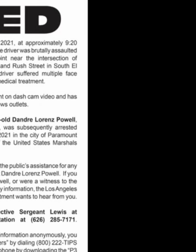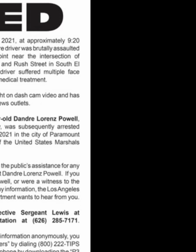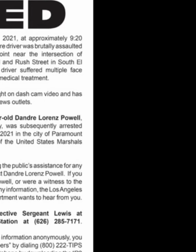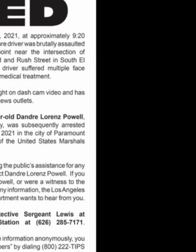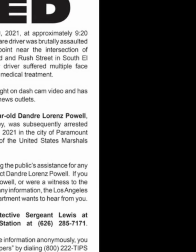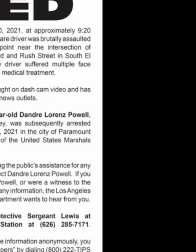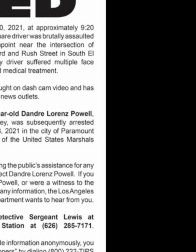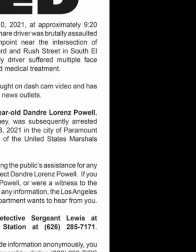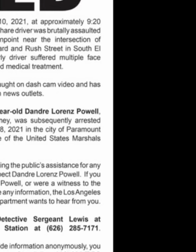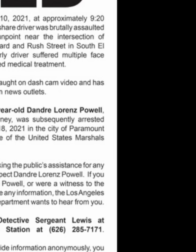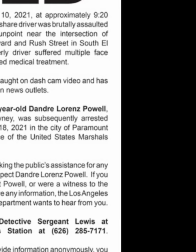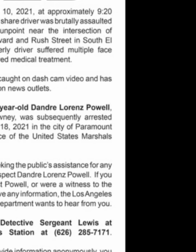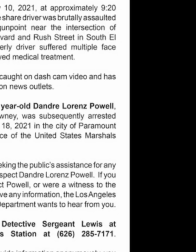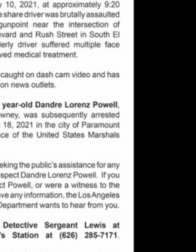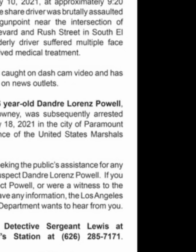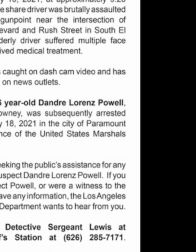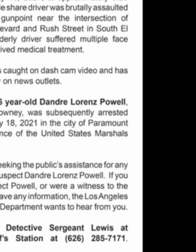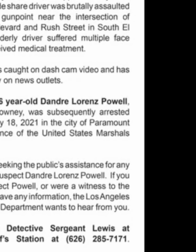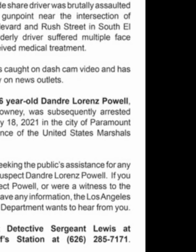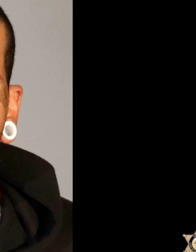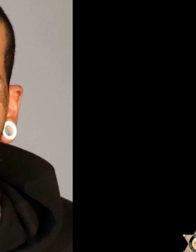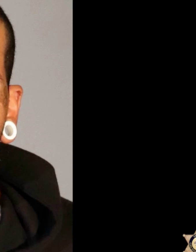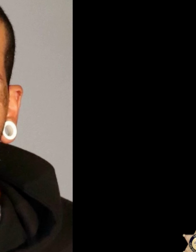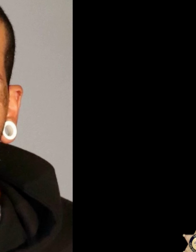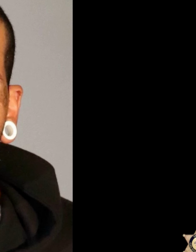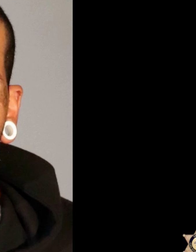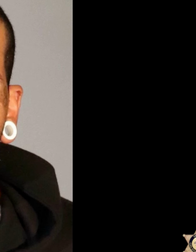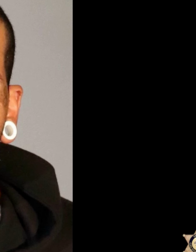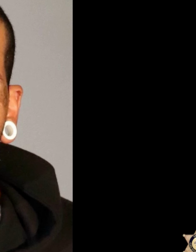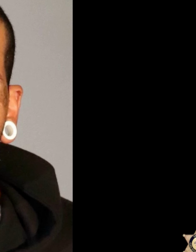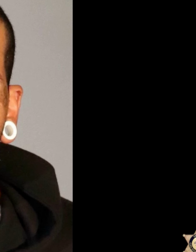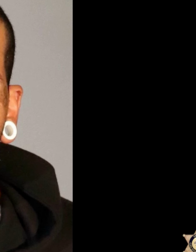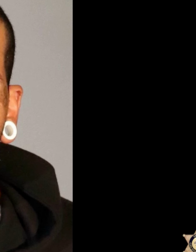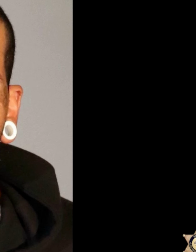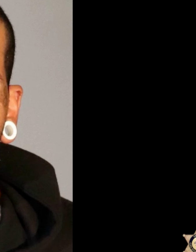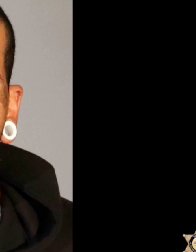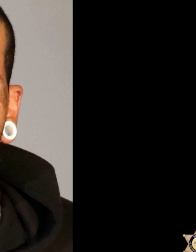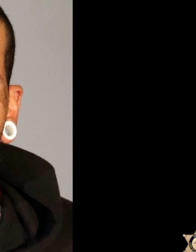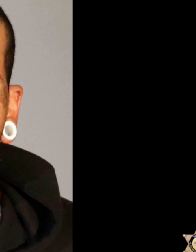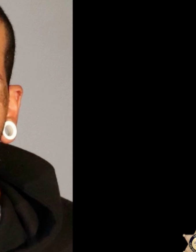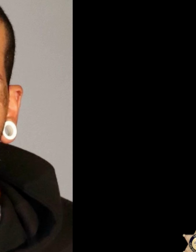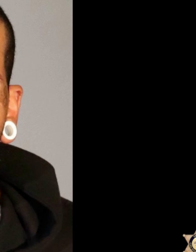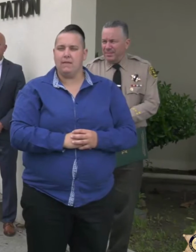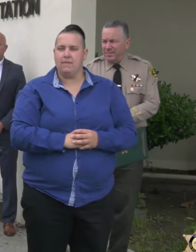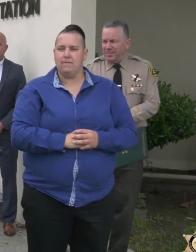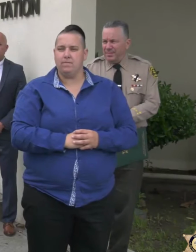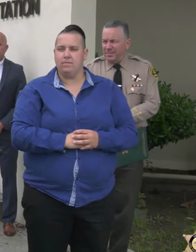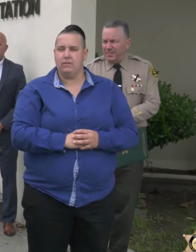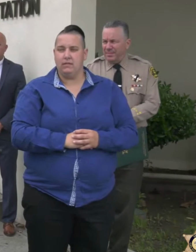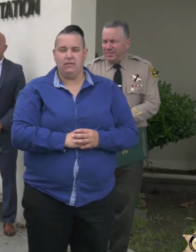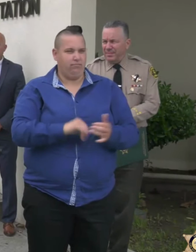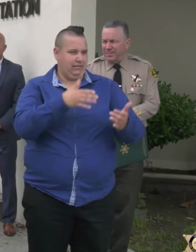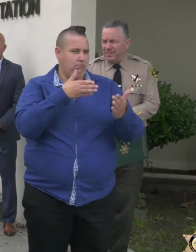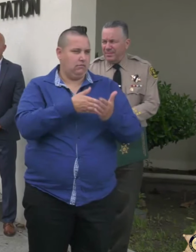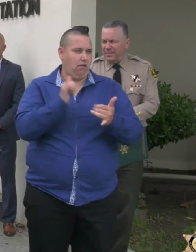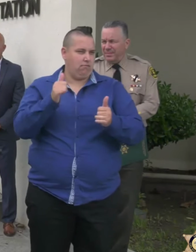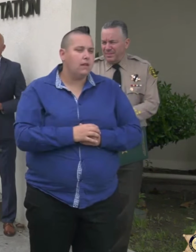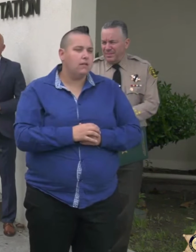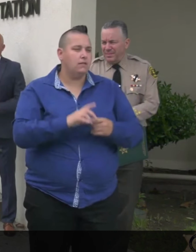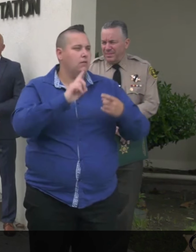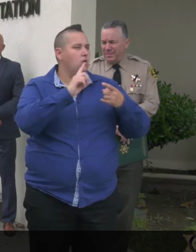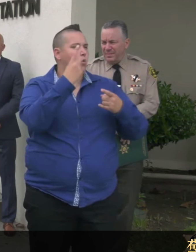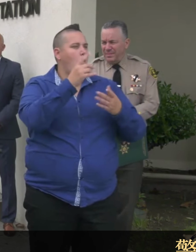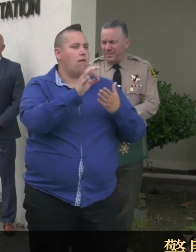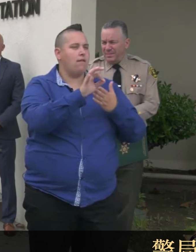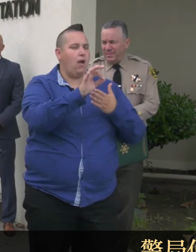is known to law enforcement, and is currently on probation. We had a list of charges that we were seeking against the suspect.